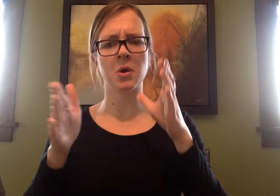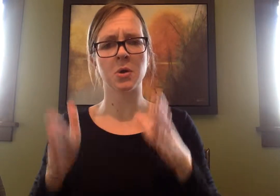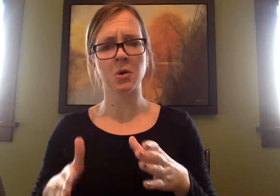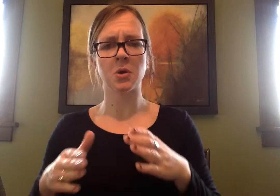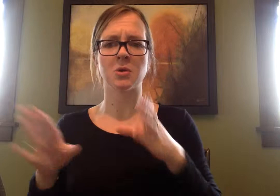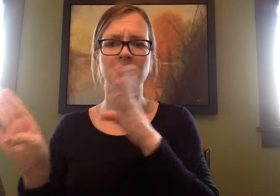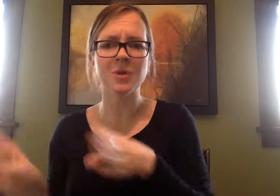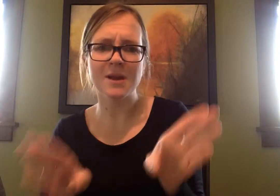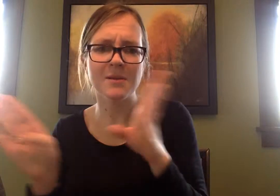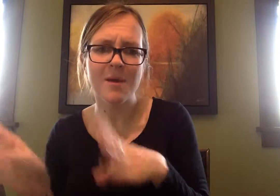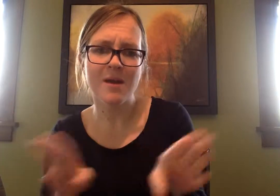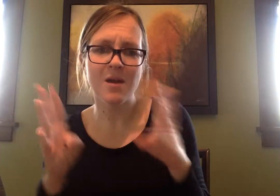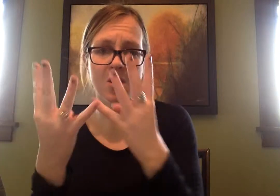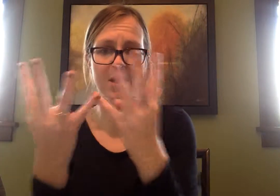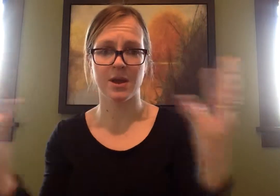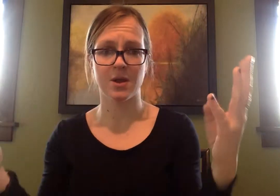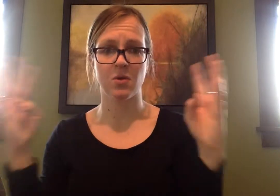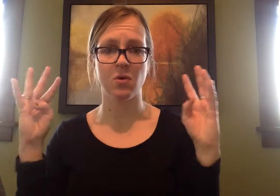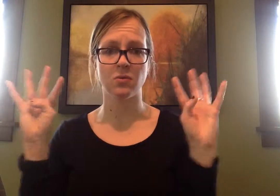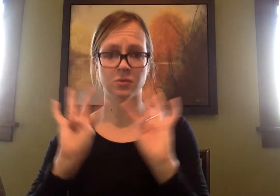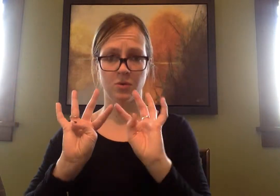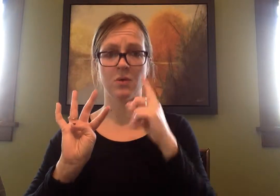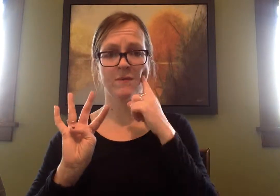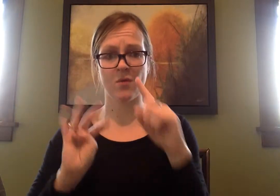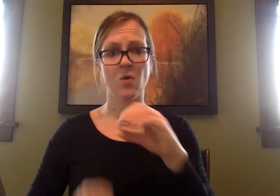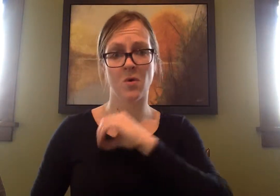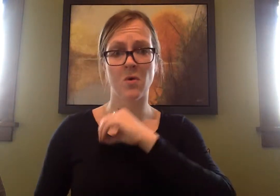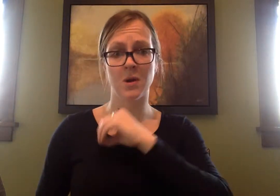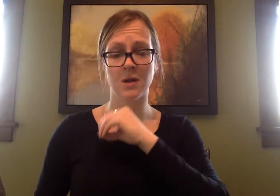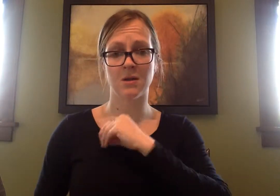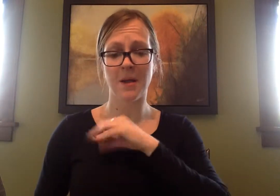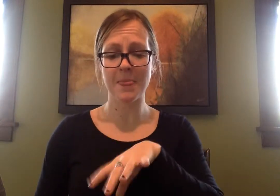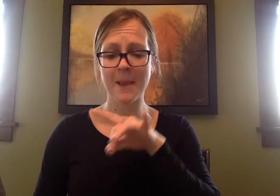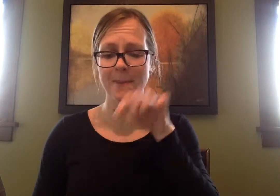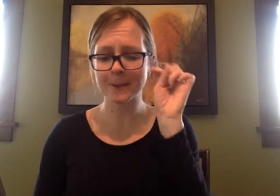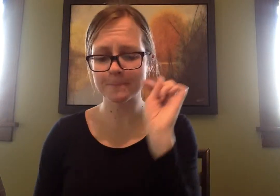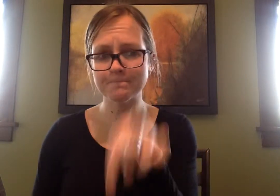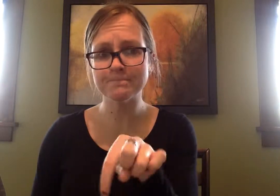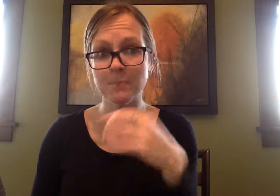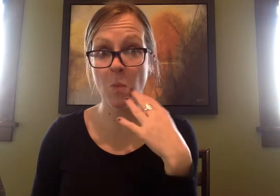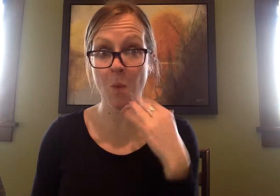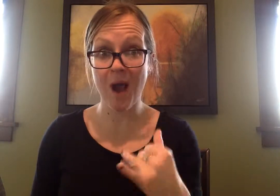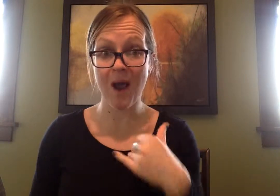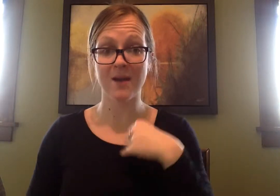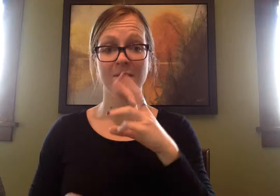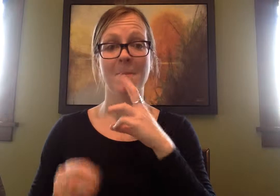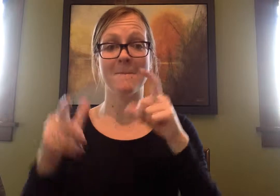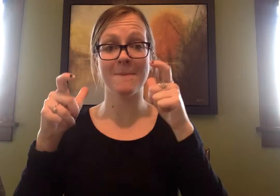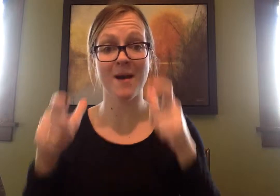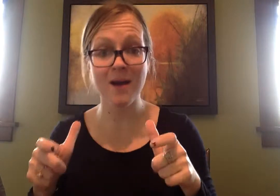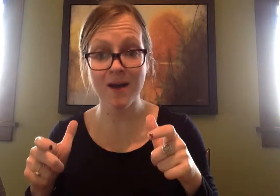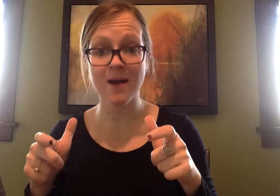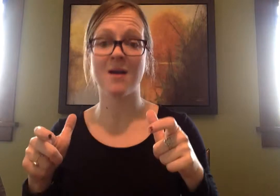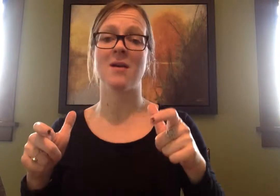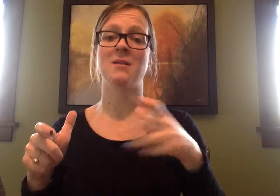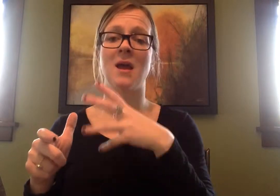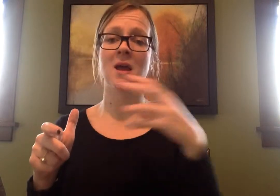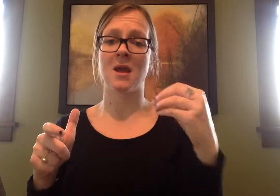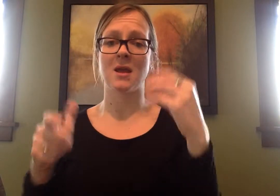a pond and a mud wallow, as well as tall trees and brush, everything a hippo could want.